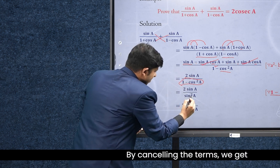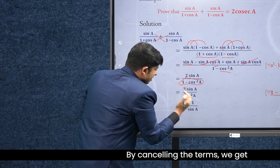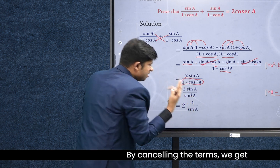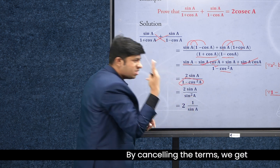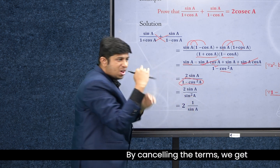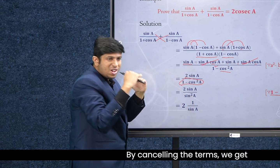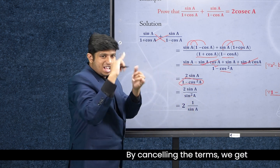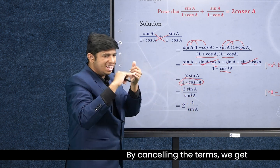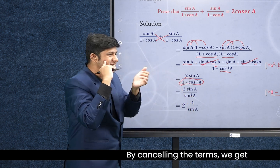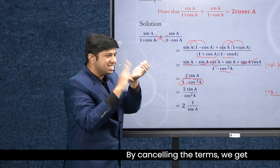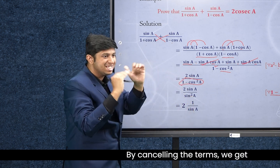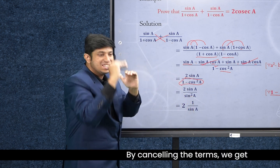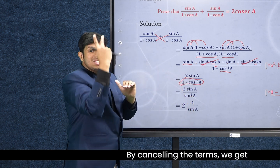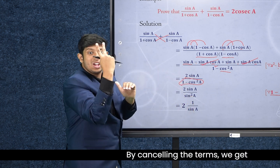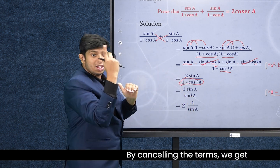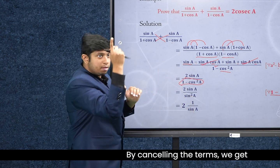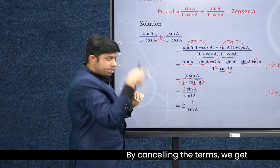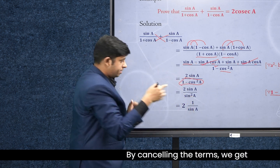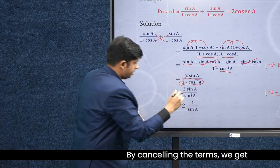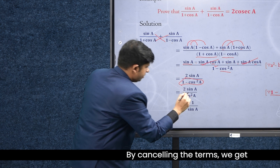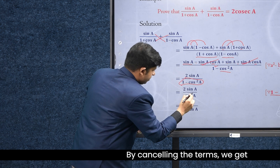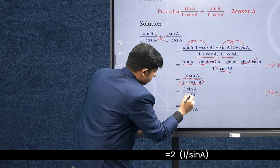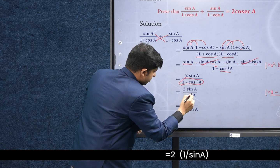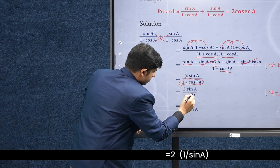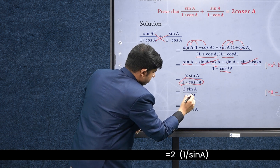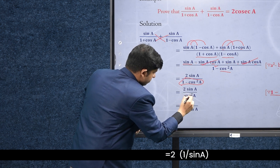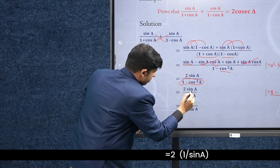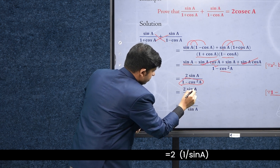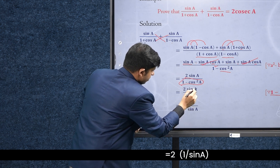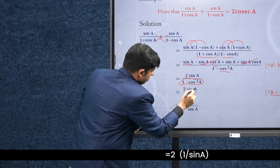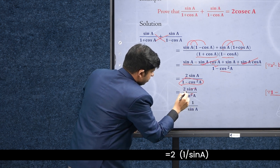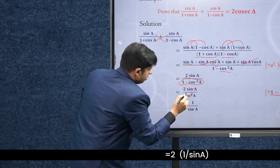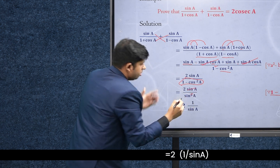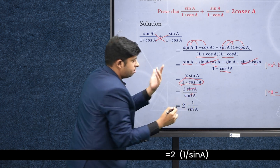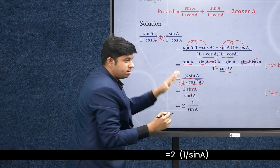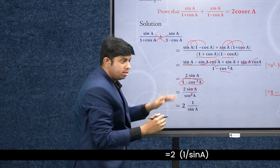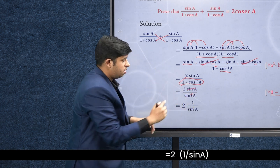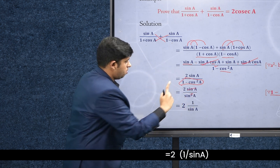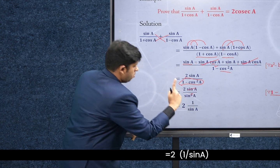By cancelling the terms, we get 2 into 1 by sin A.